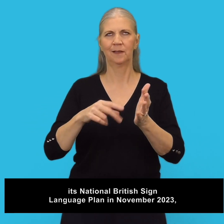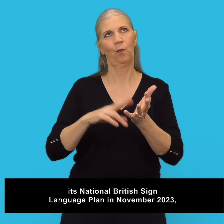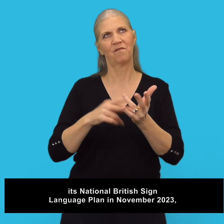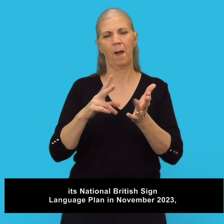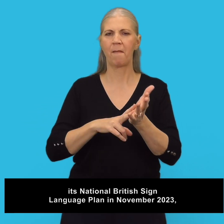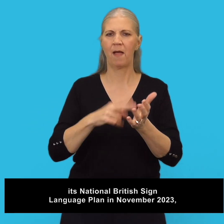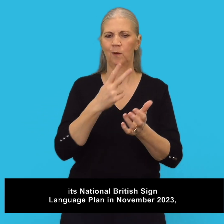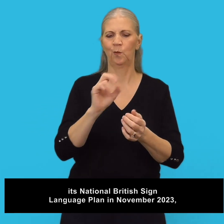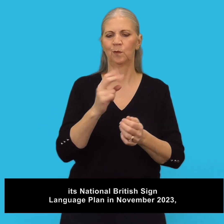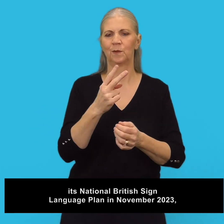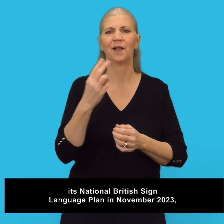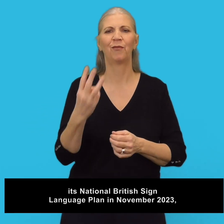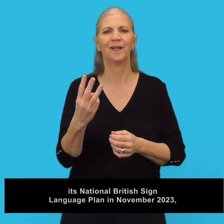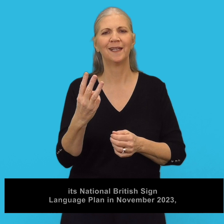November 2023,